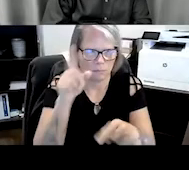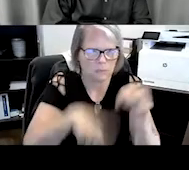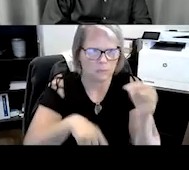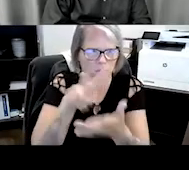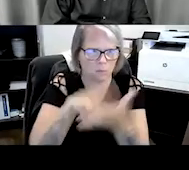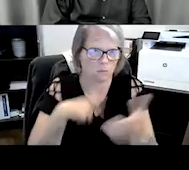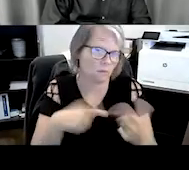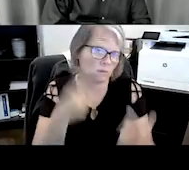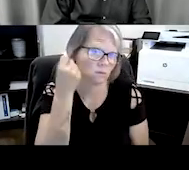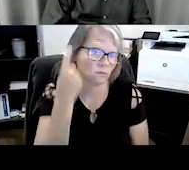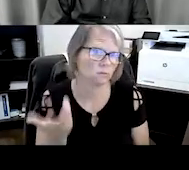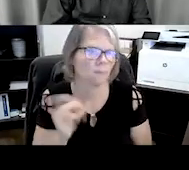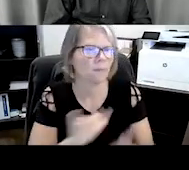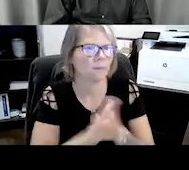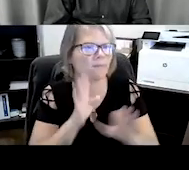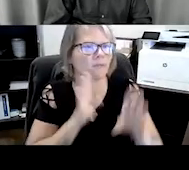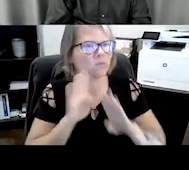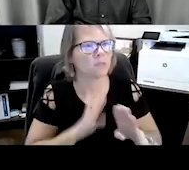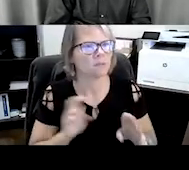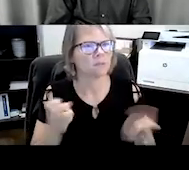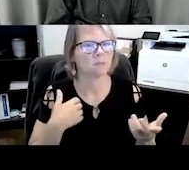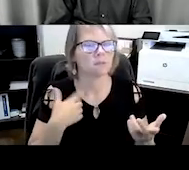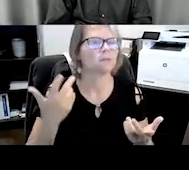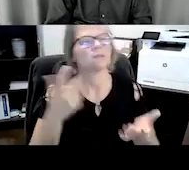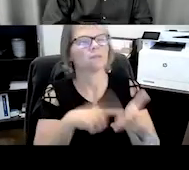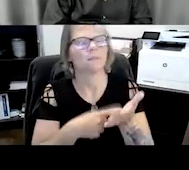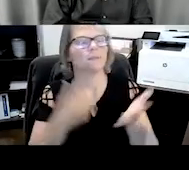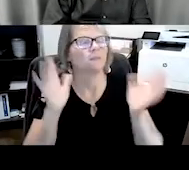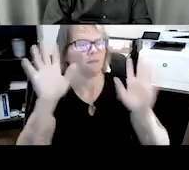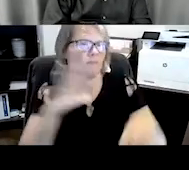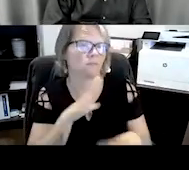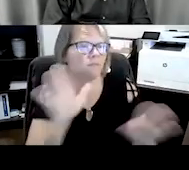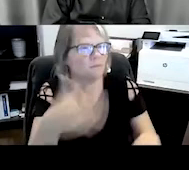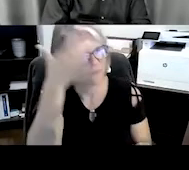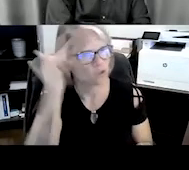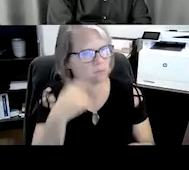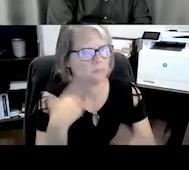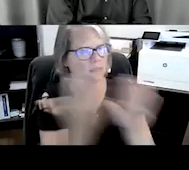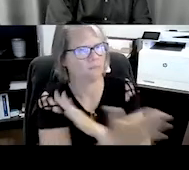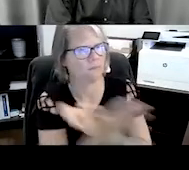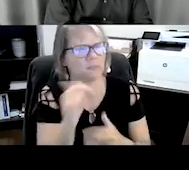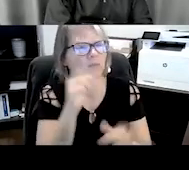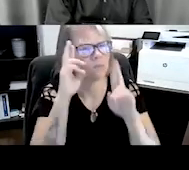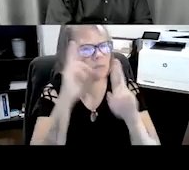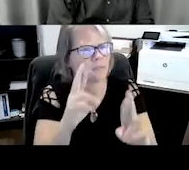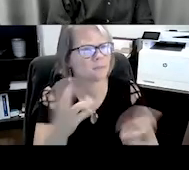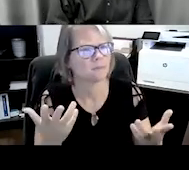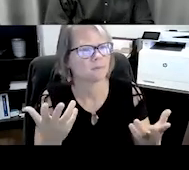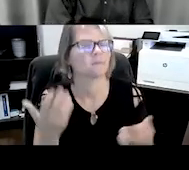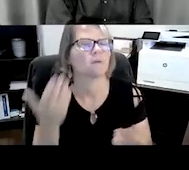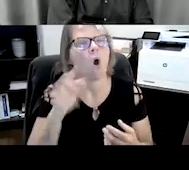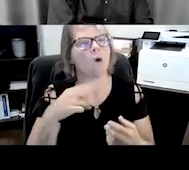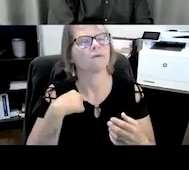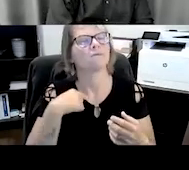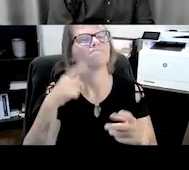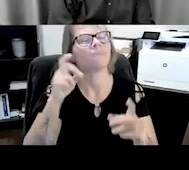mask. So I can't lip read them. Just be aware of that. It can add to frustration. Sometimes I'll say, that's fine, okay. And I'll just